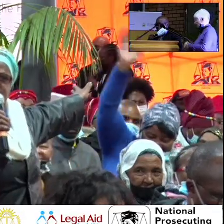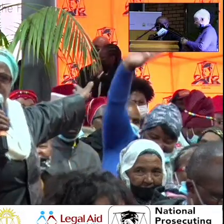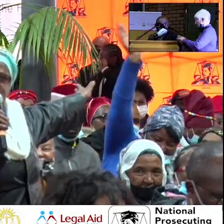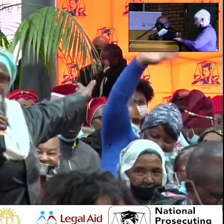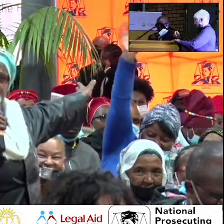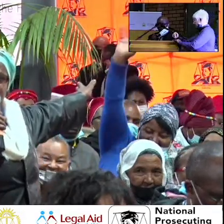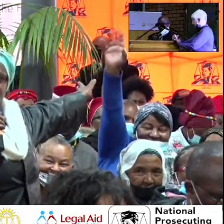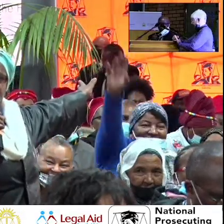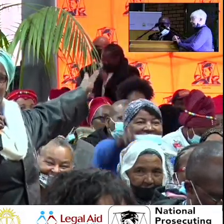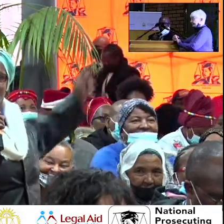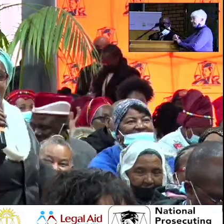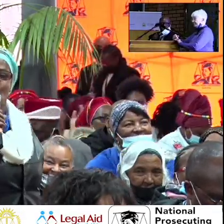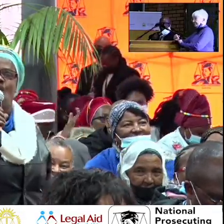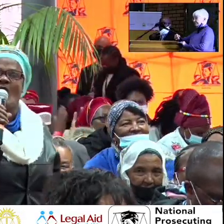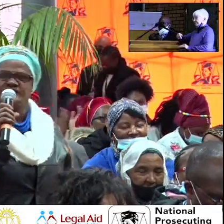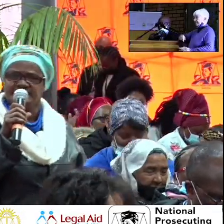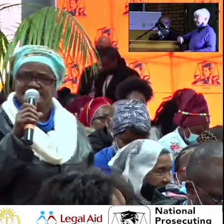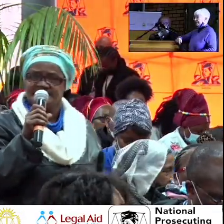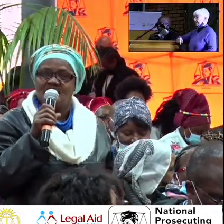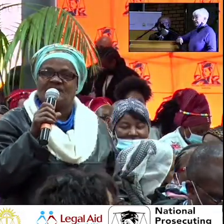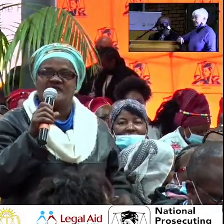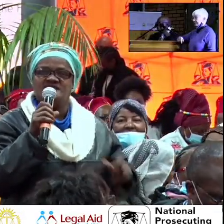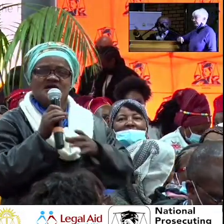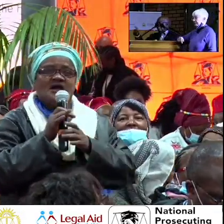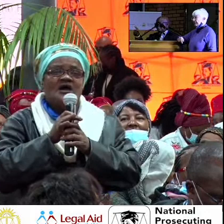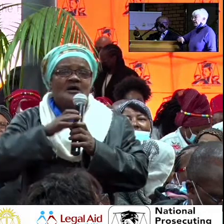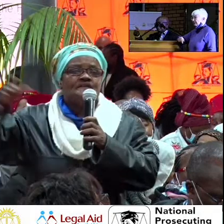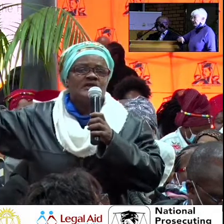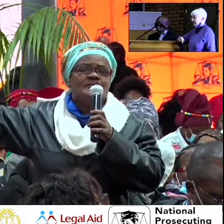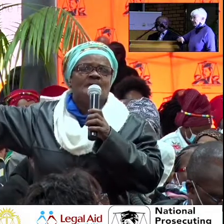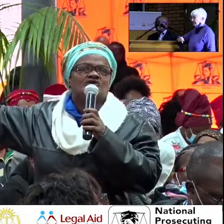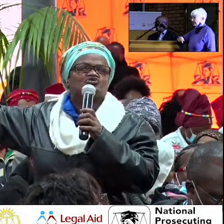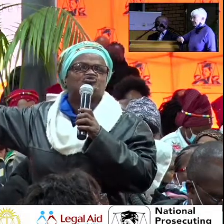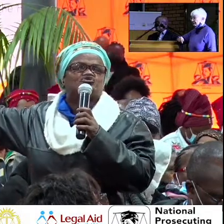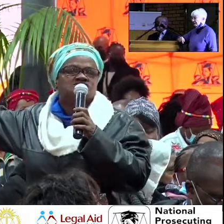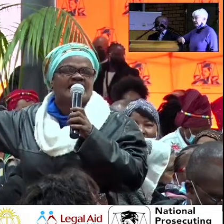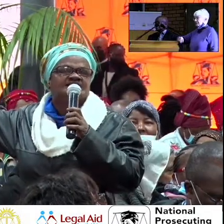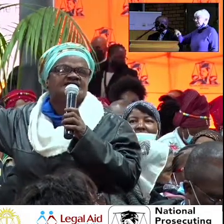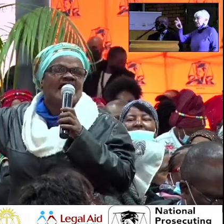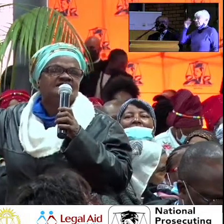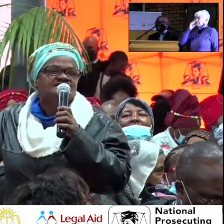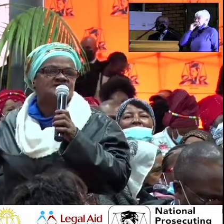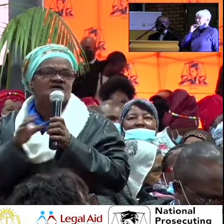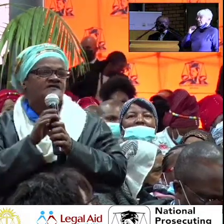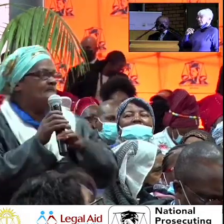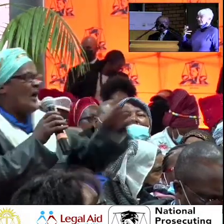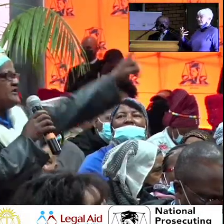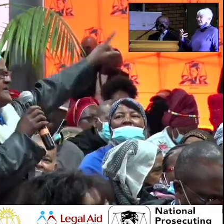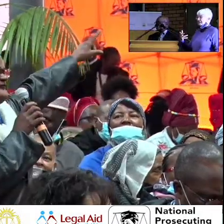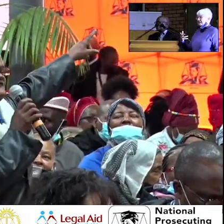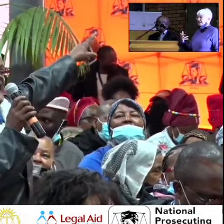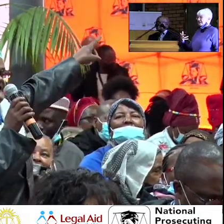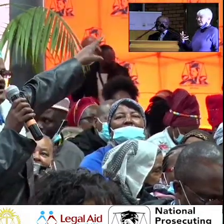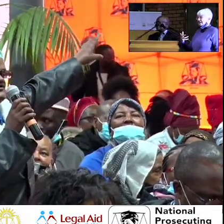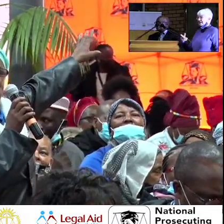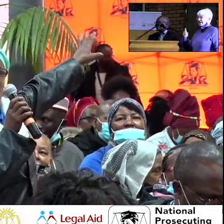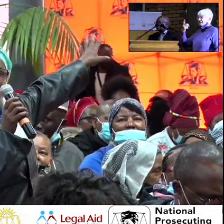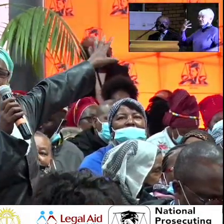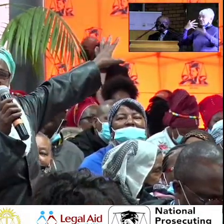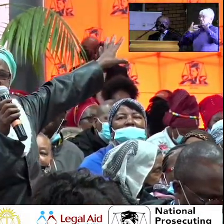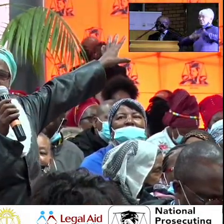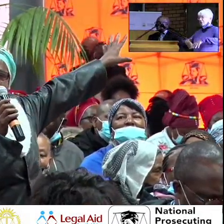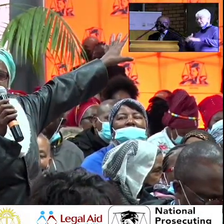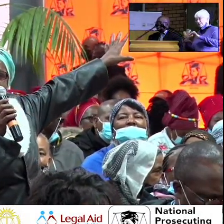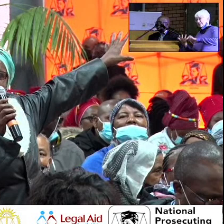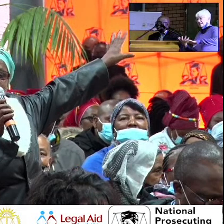community. Our bodies people being shot at night. The body being found on the